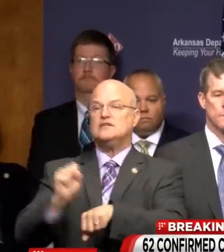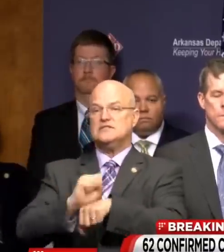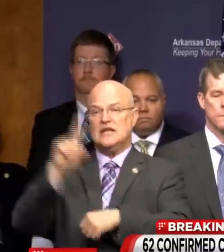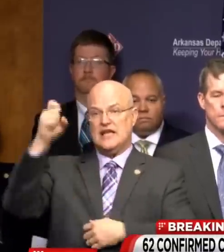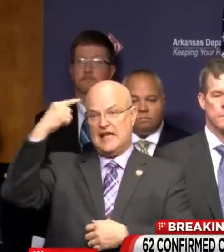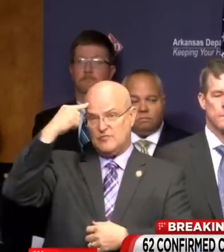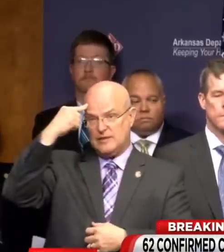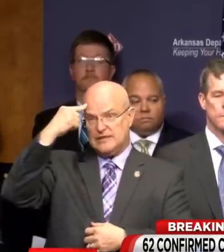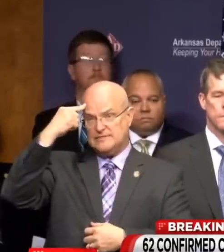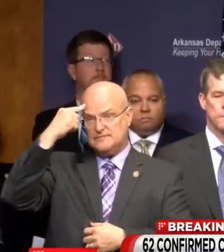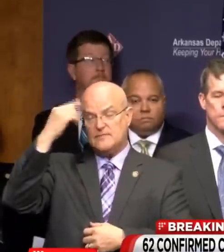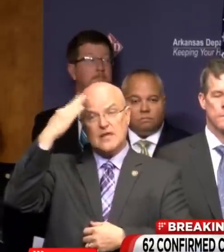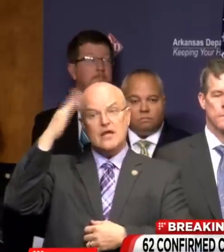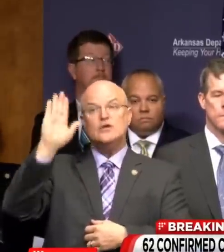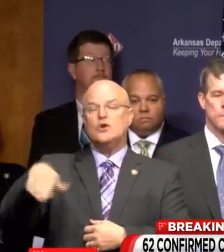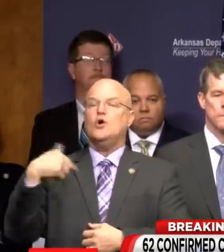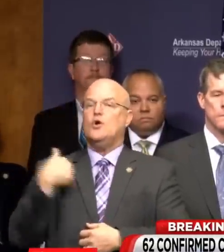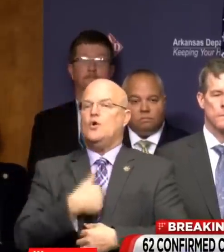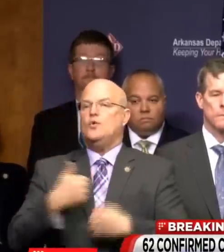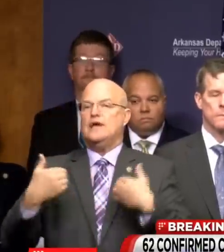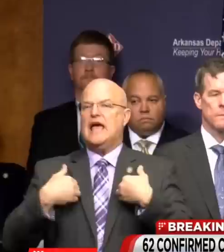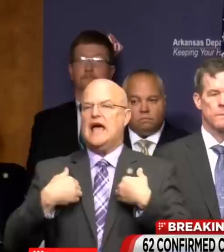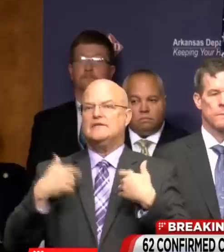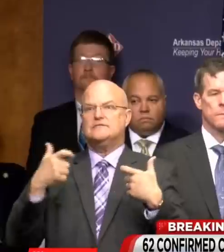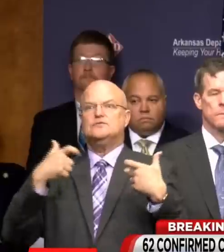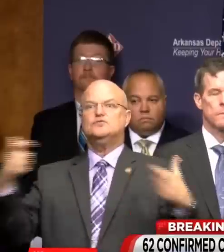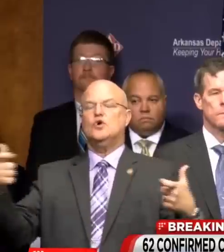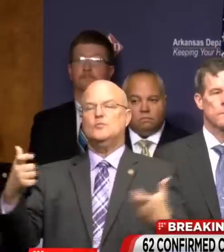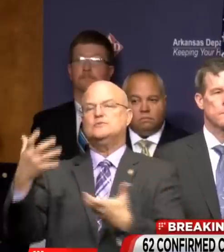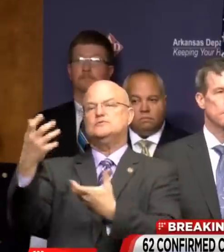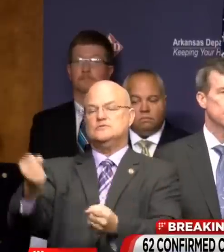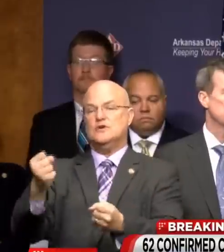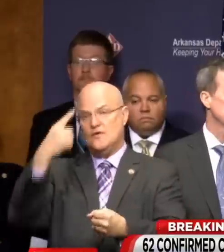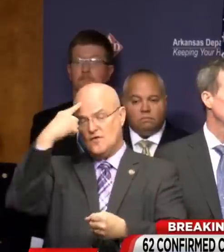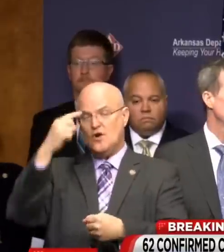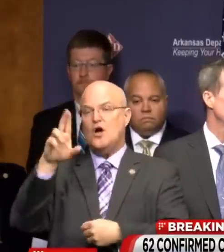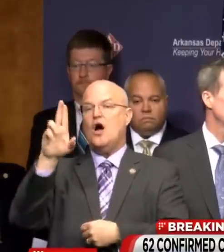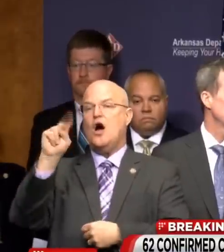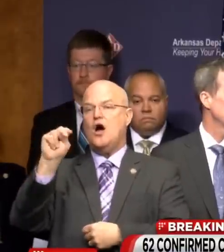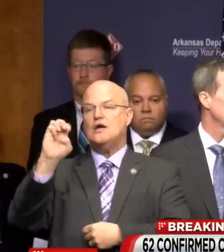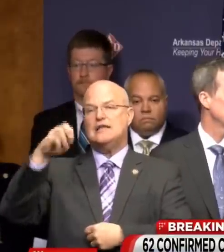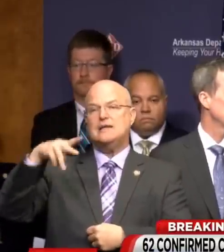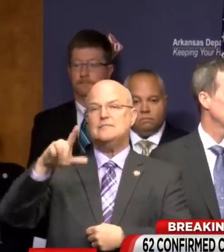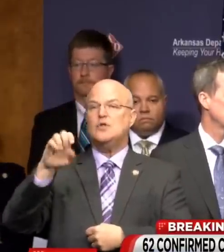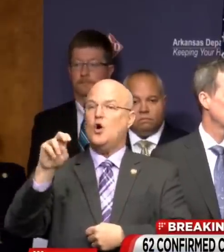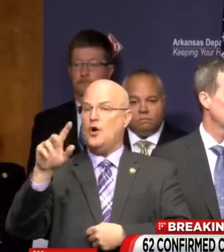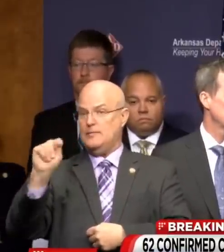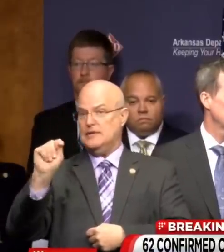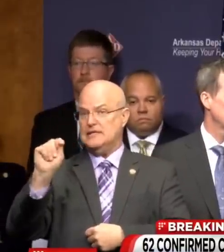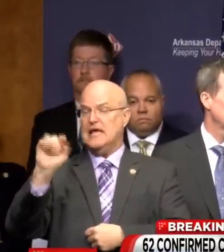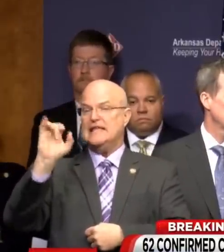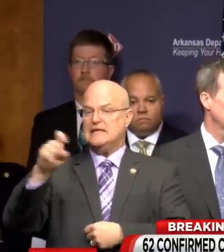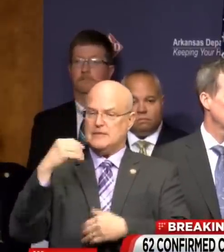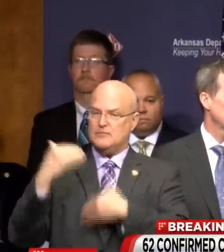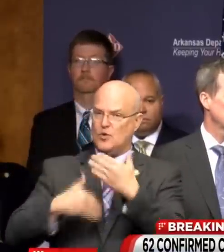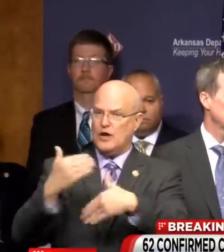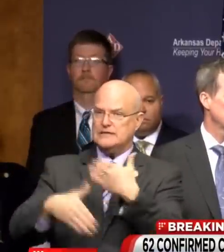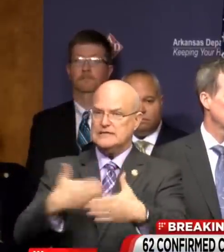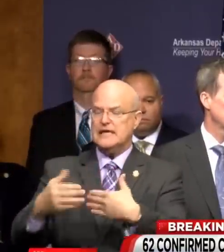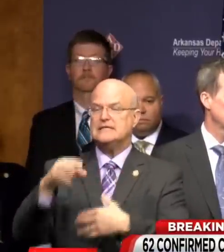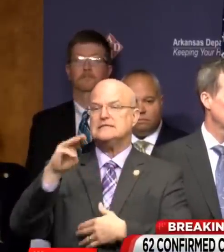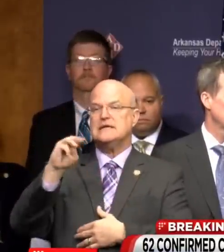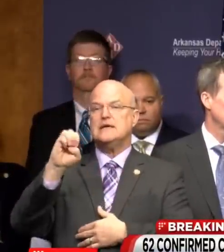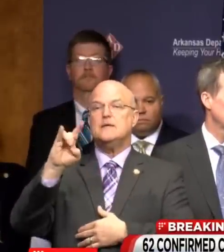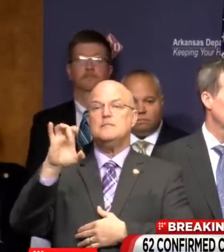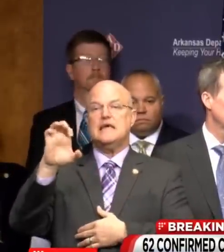government. And as you know, that we have enormous claims for unemployment that have to be processed. We have Medicaid to